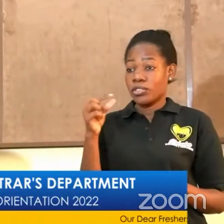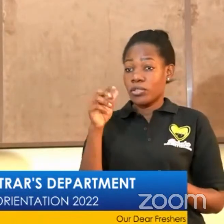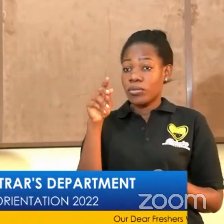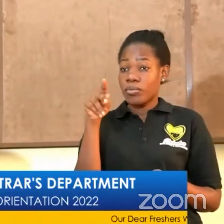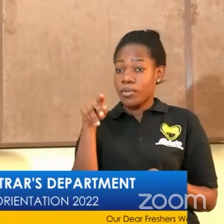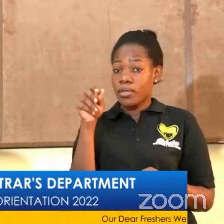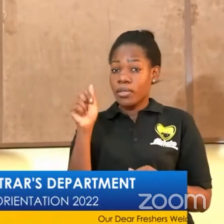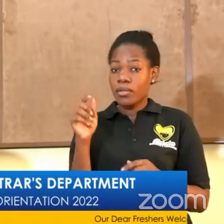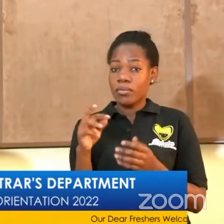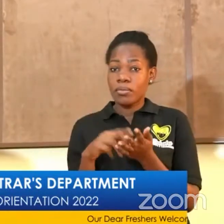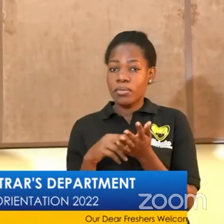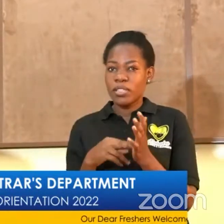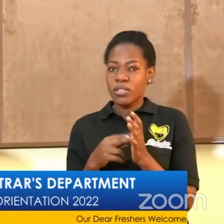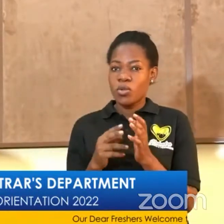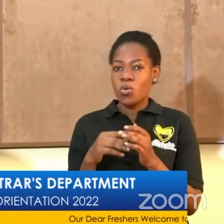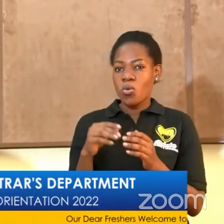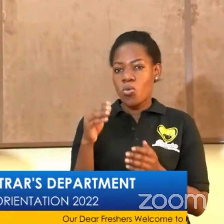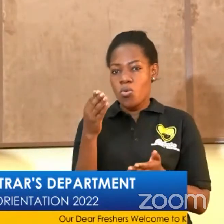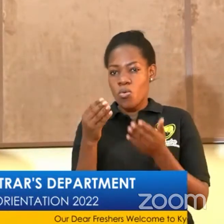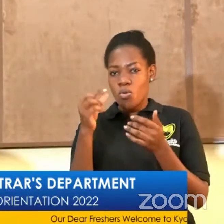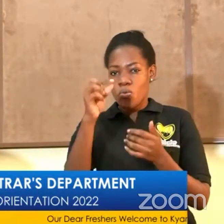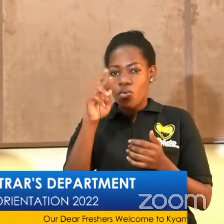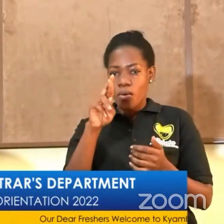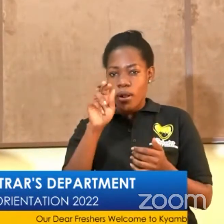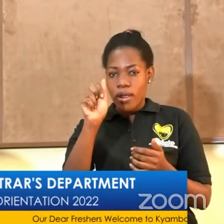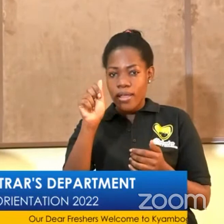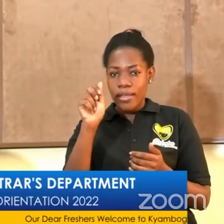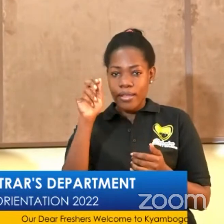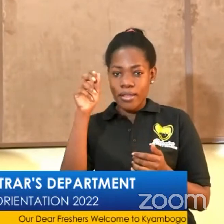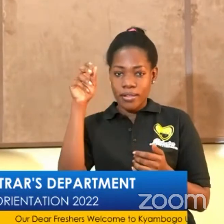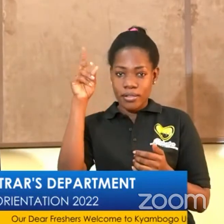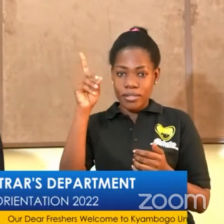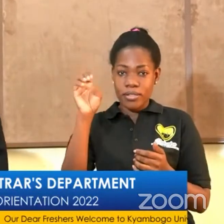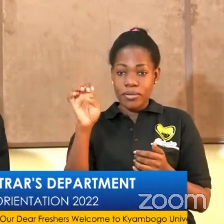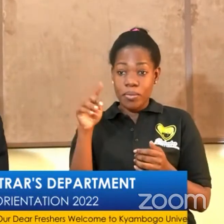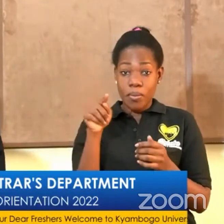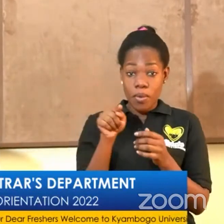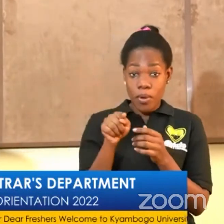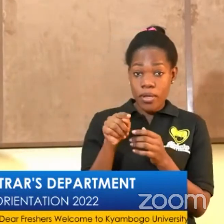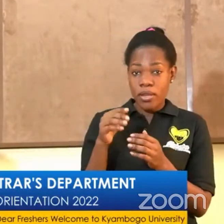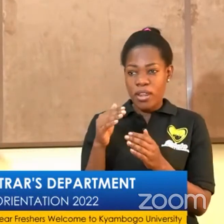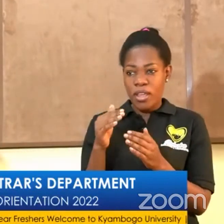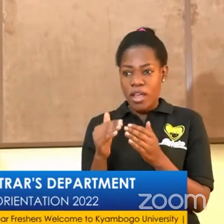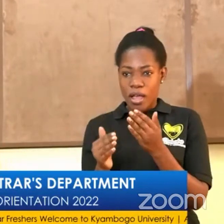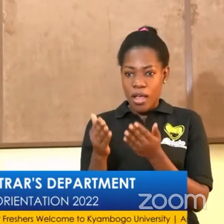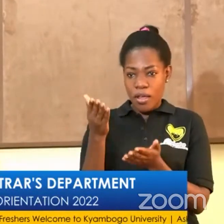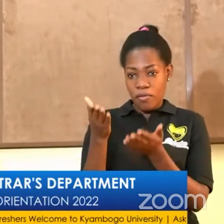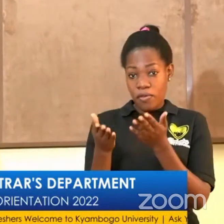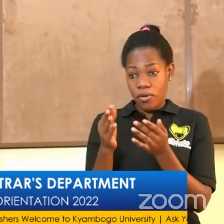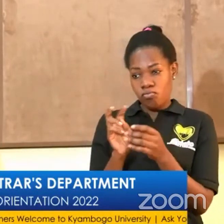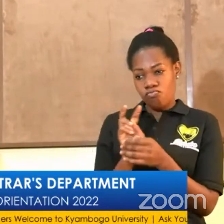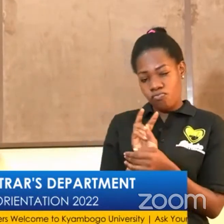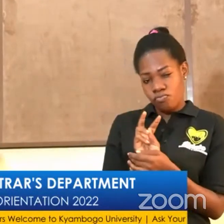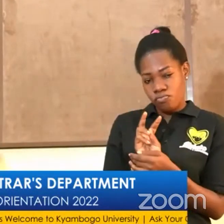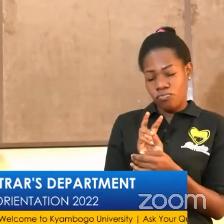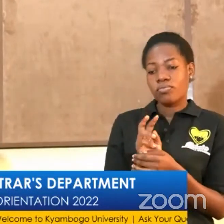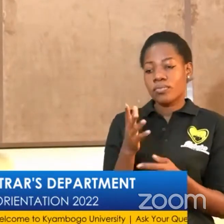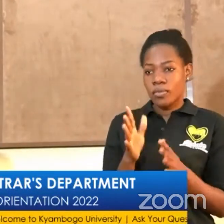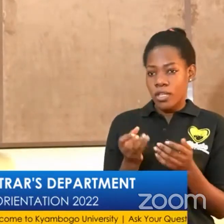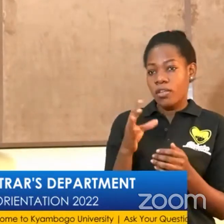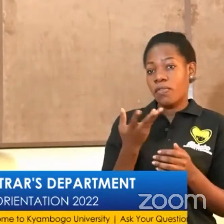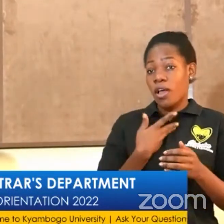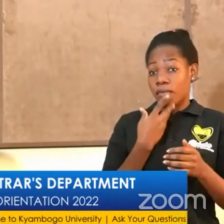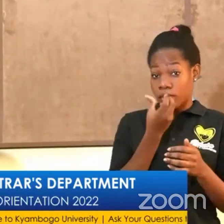average. So when we look at your grades, if you have 6 papers for a